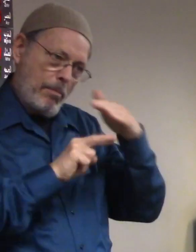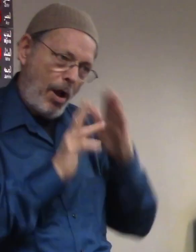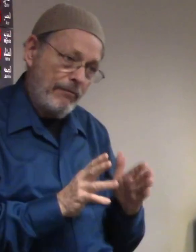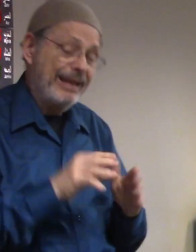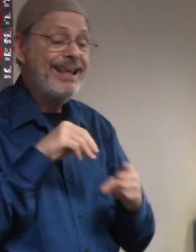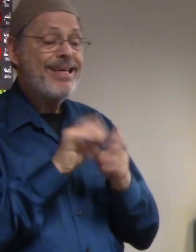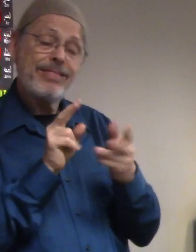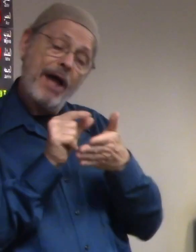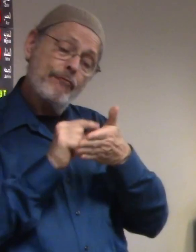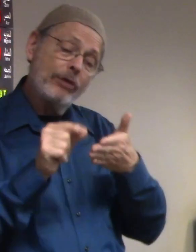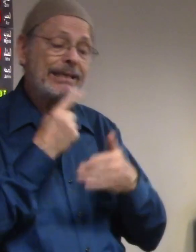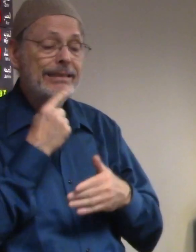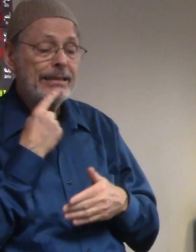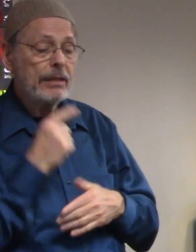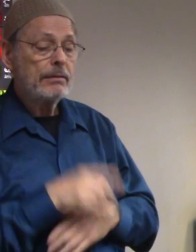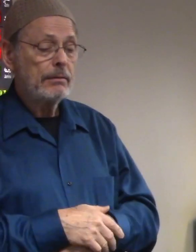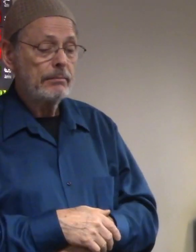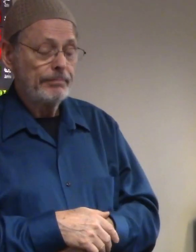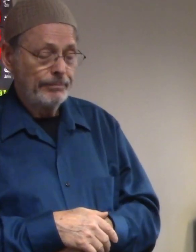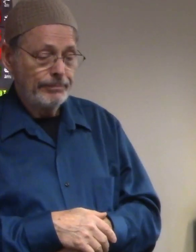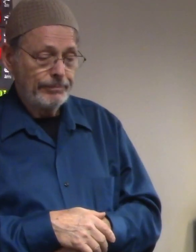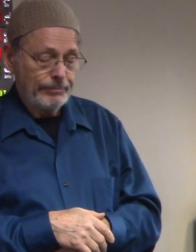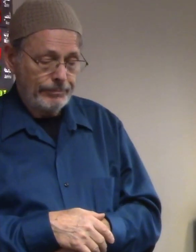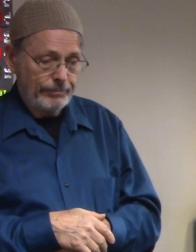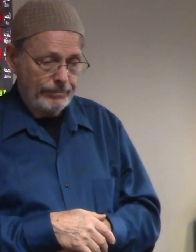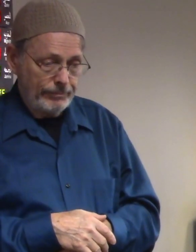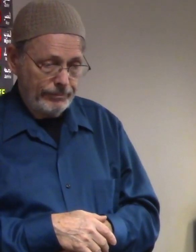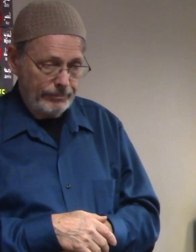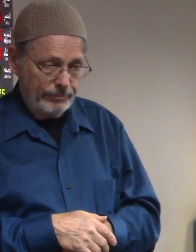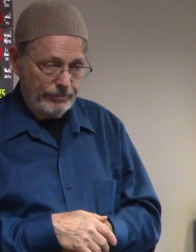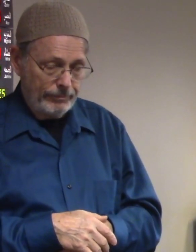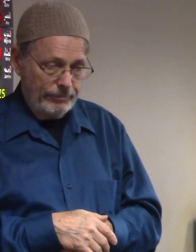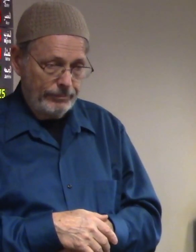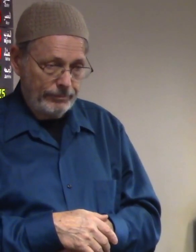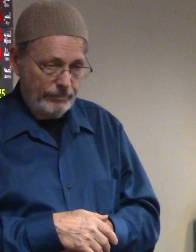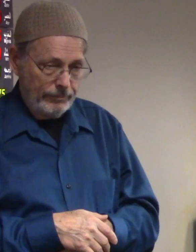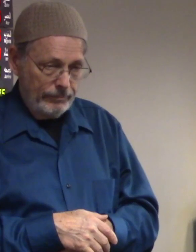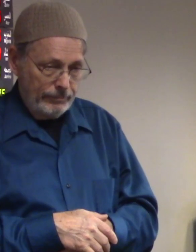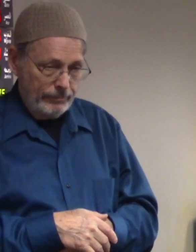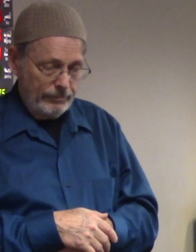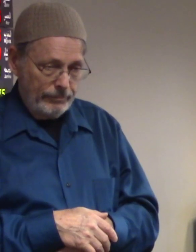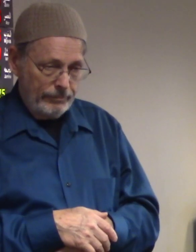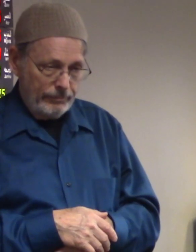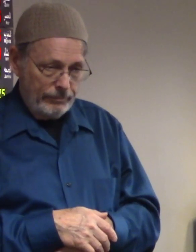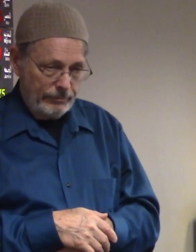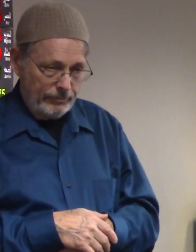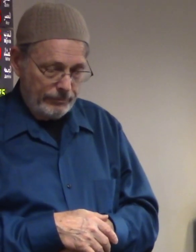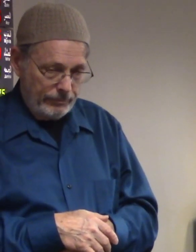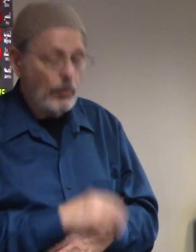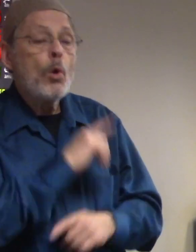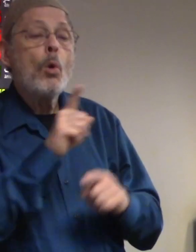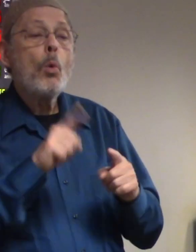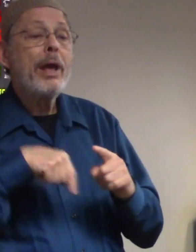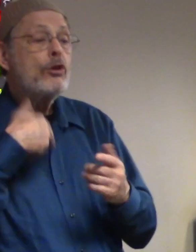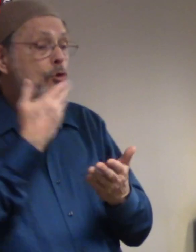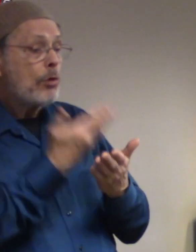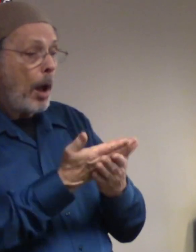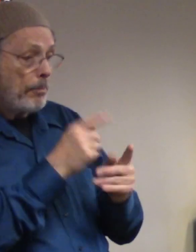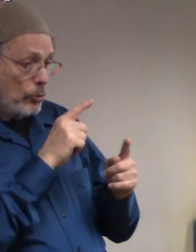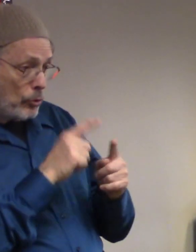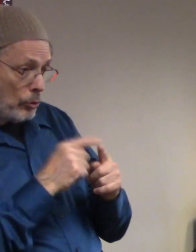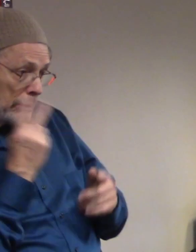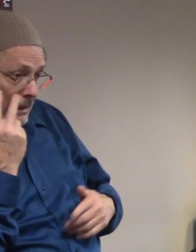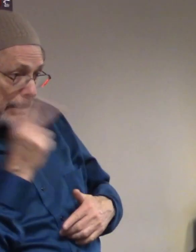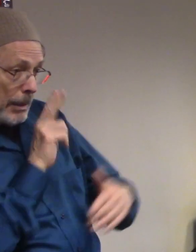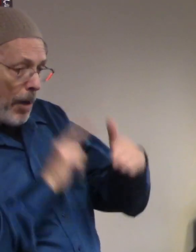verse, he says, "Ya ayyuhal ladhina amanu idha najaytum rasula faqaddimu bayna yaday najwaakum sadaqa." When you come to the Prophet sallallahu alaihi